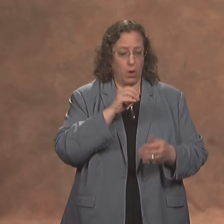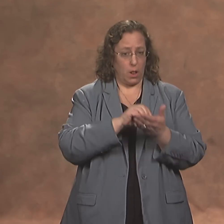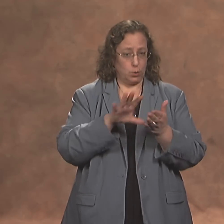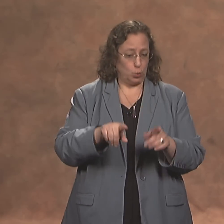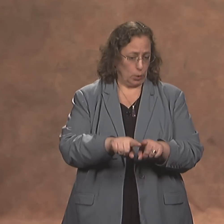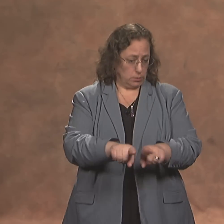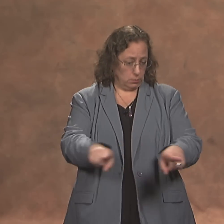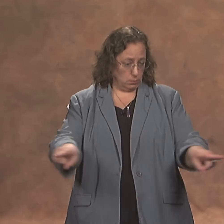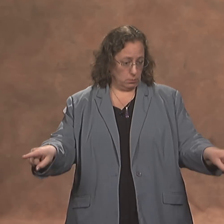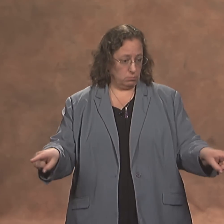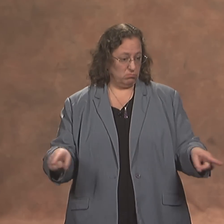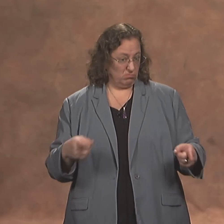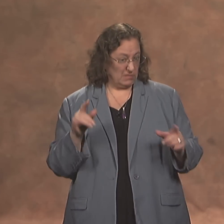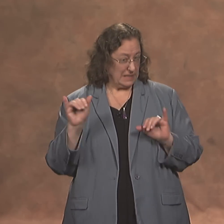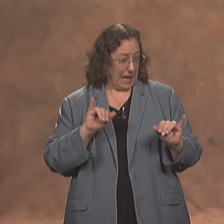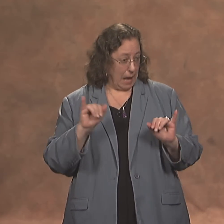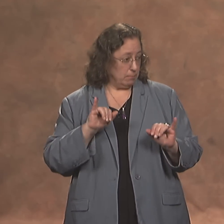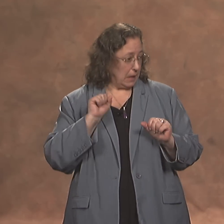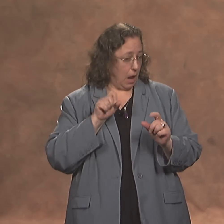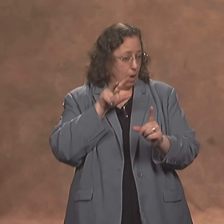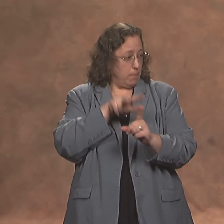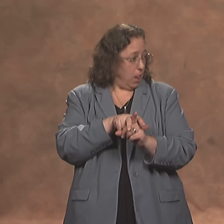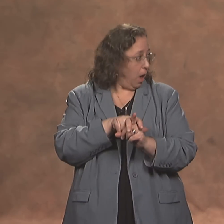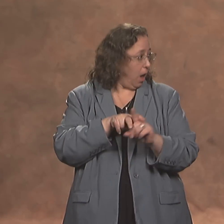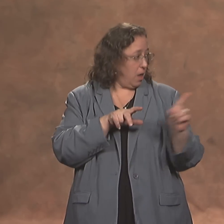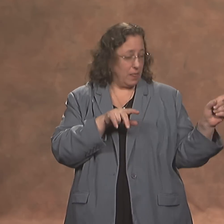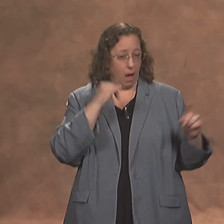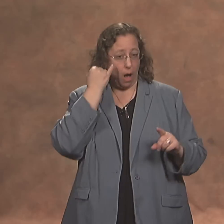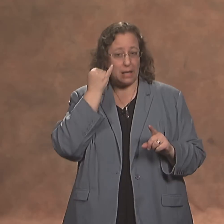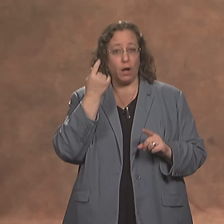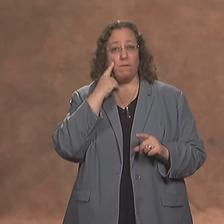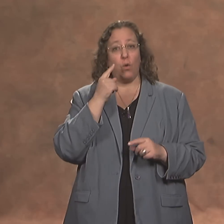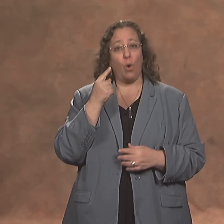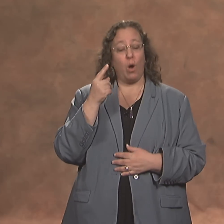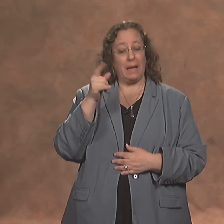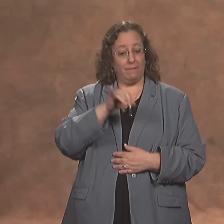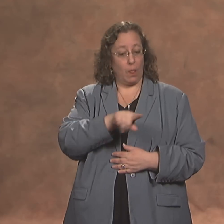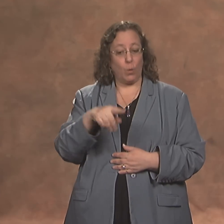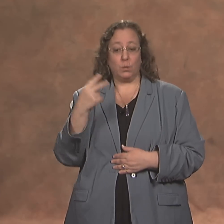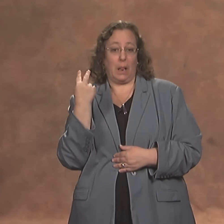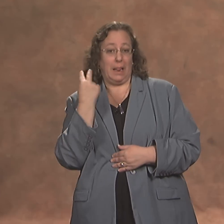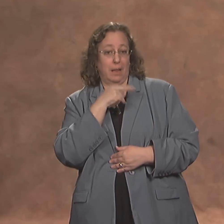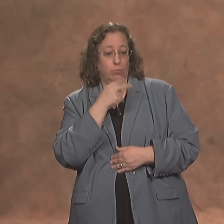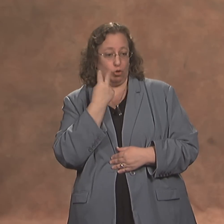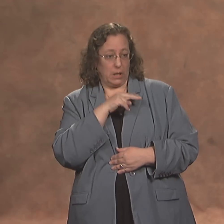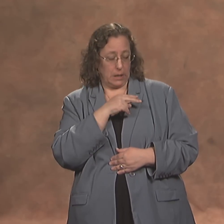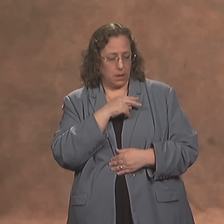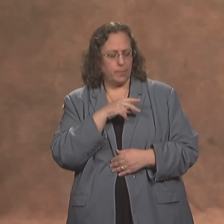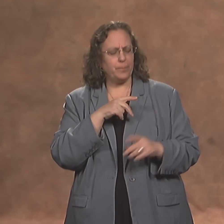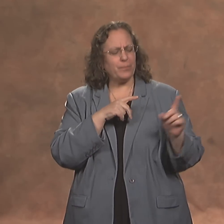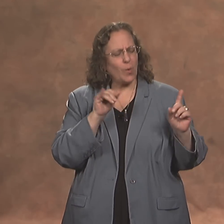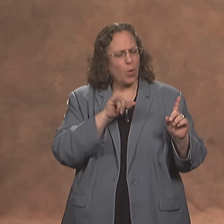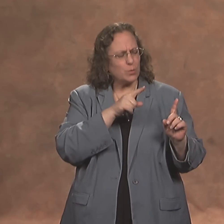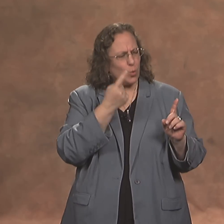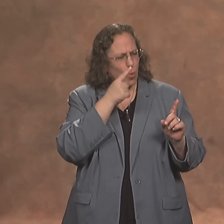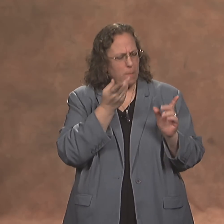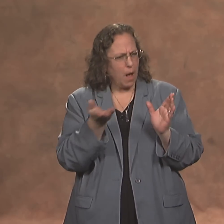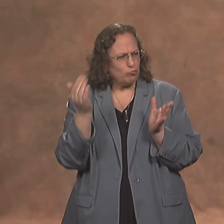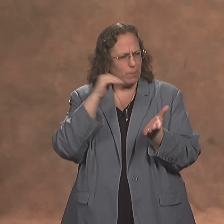still applies to those who use lip reading cues? And also, could you repeat what you said about closed captioning? Is it